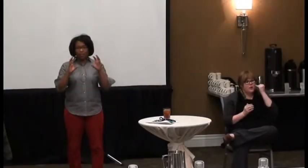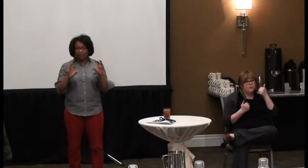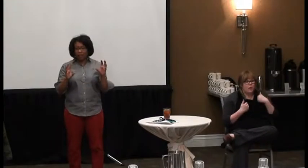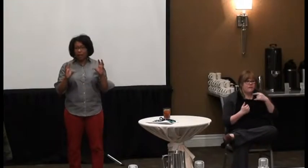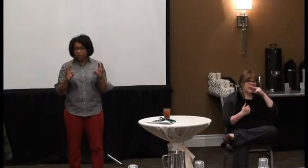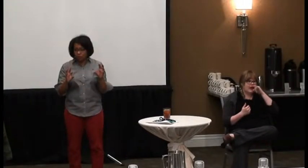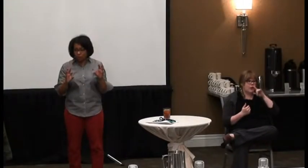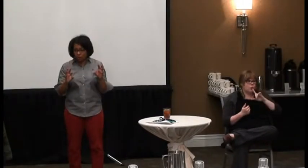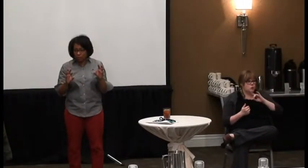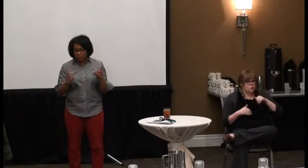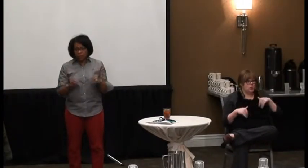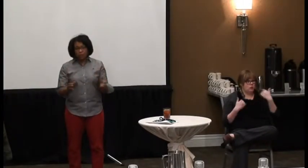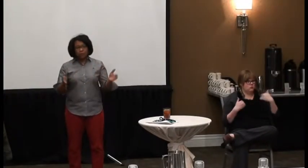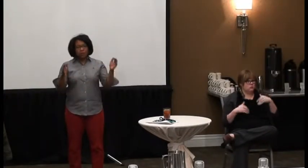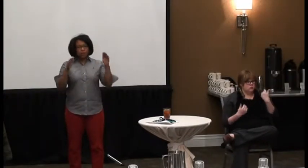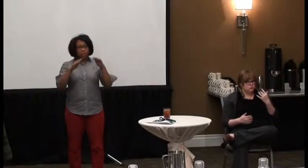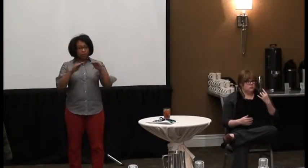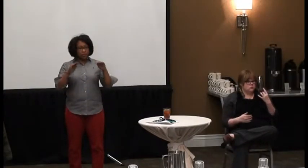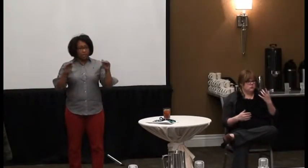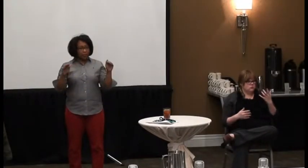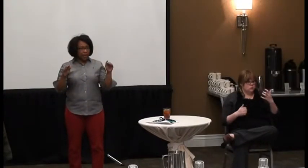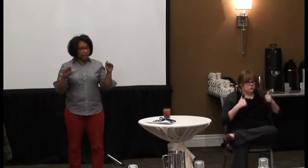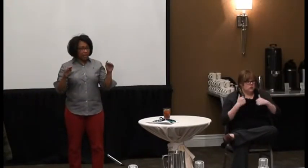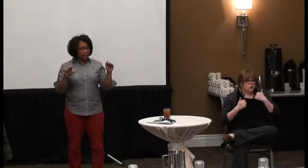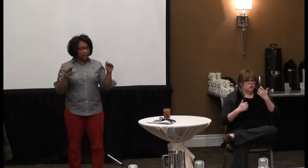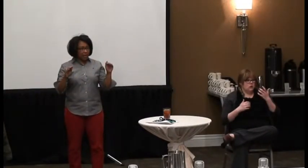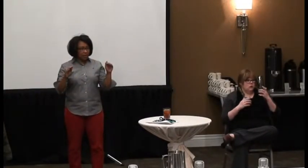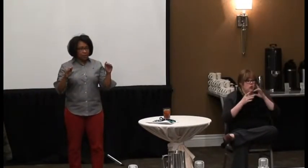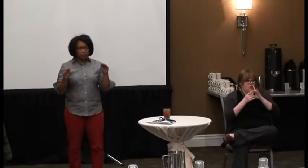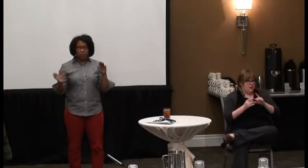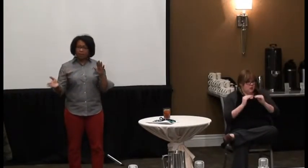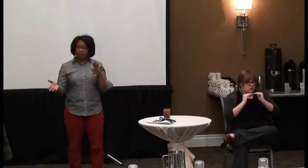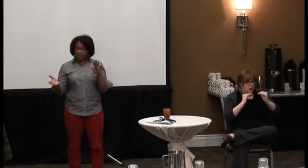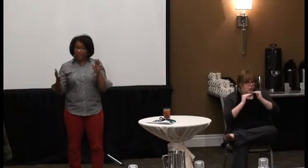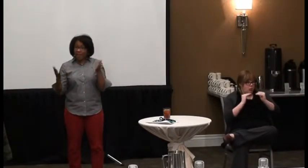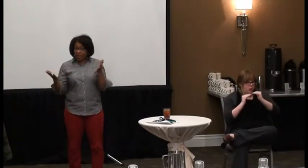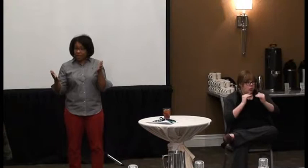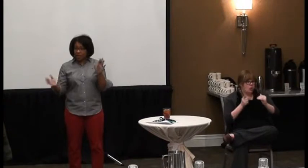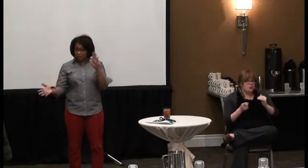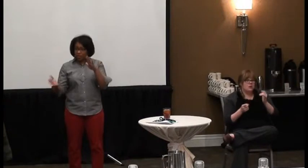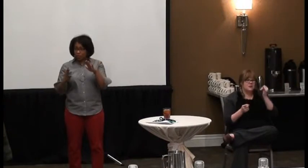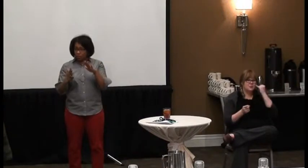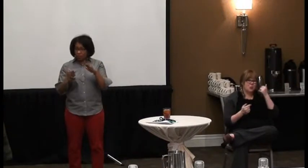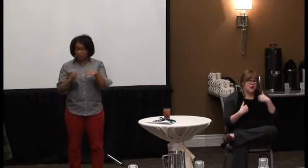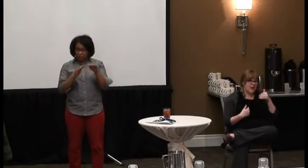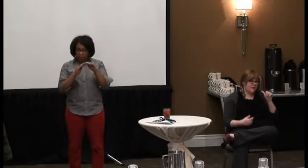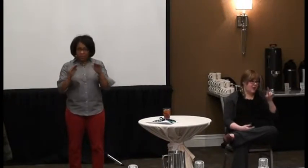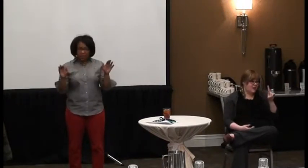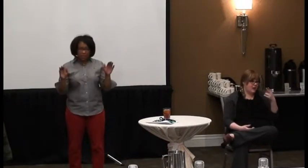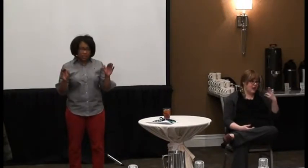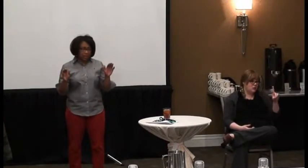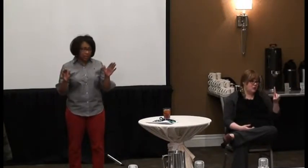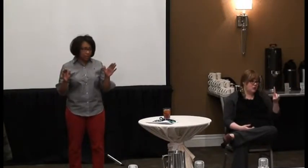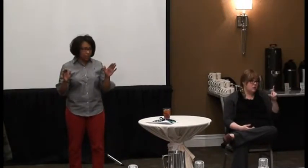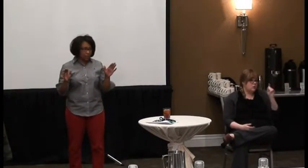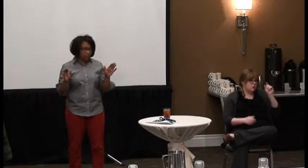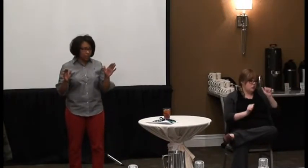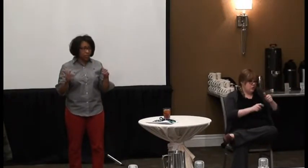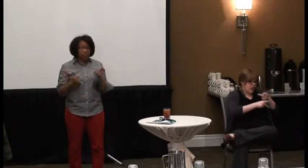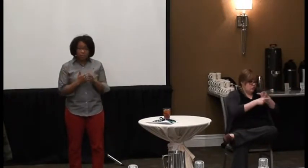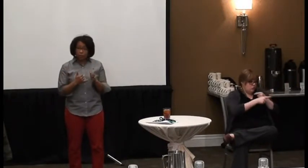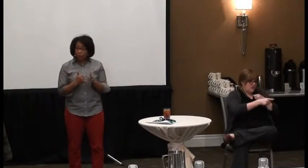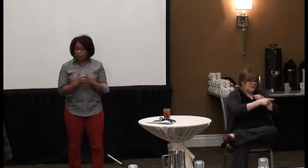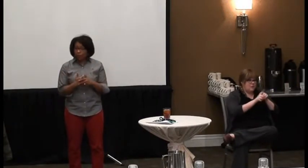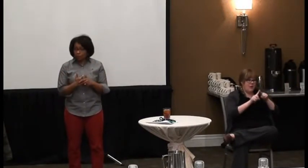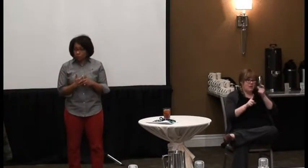that's really volatile in terms of stabilizing that, and then if they have ADHD, you can treat that, but you've got to stabilize the mood